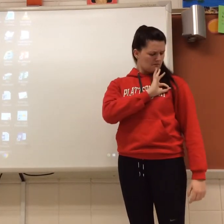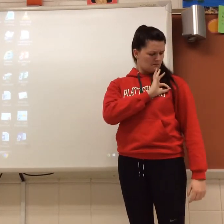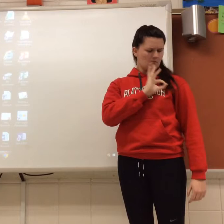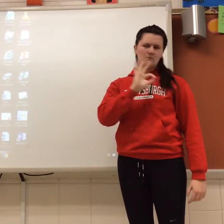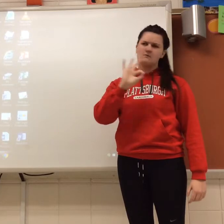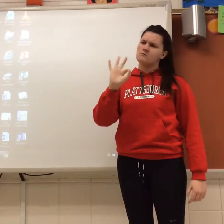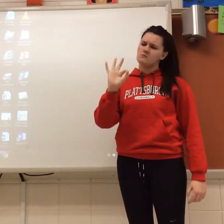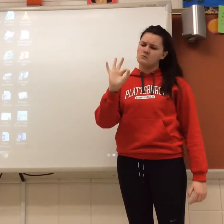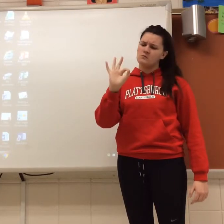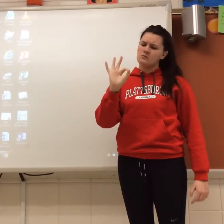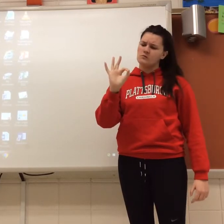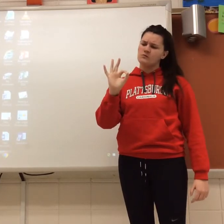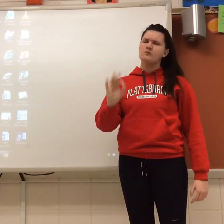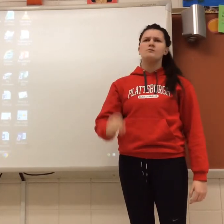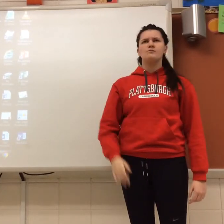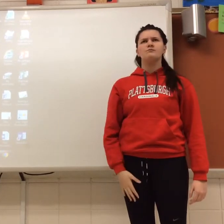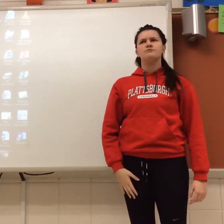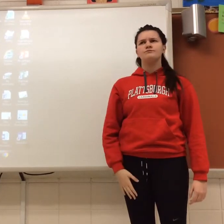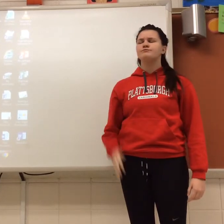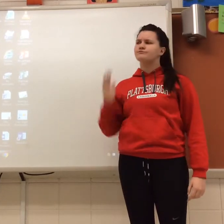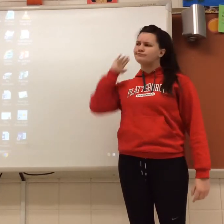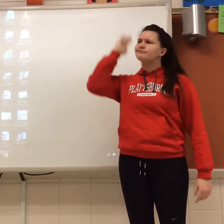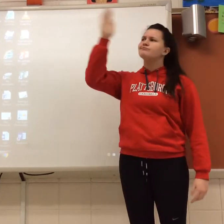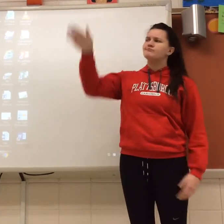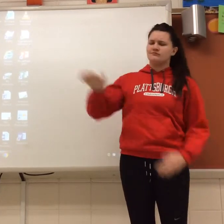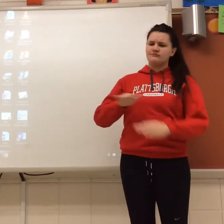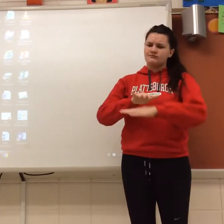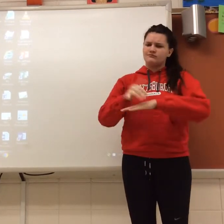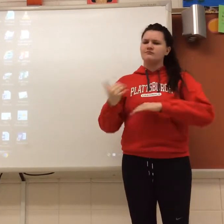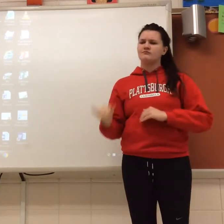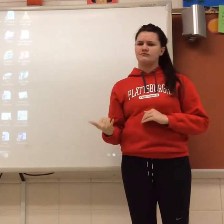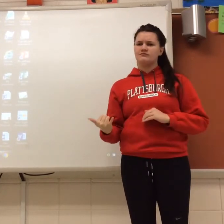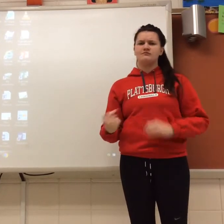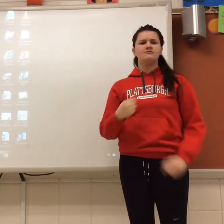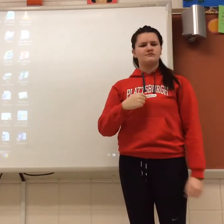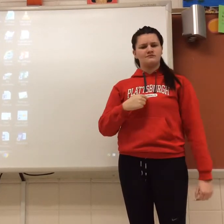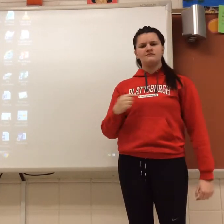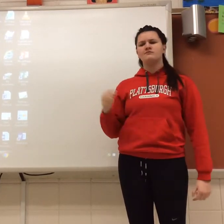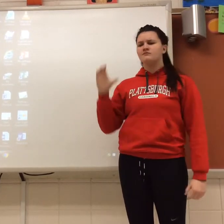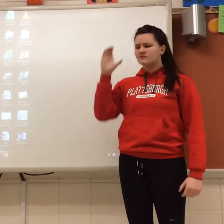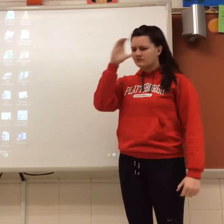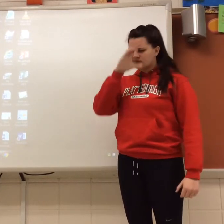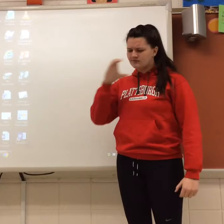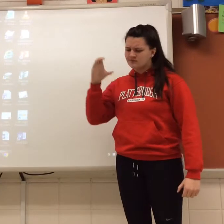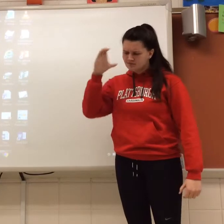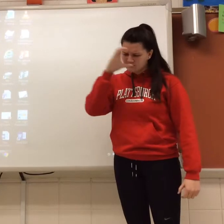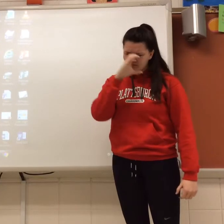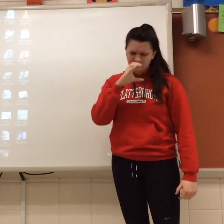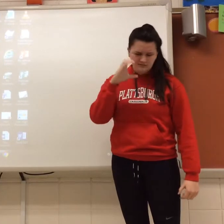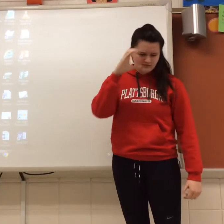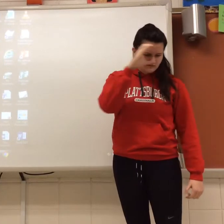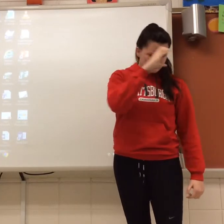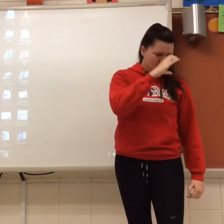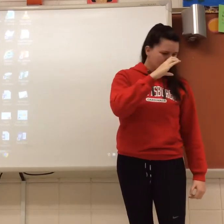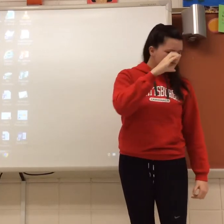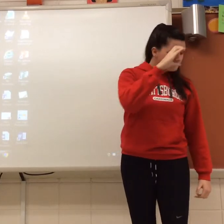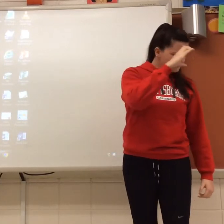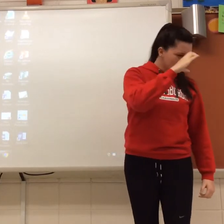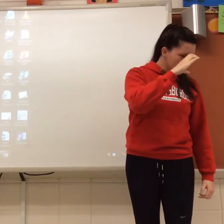"I didn't know I'd lost a button," he said to himself. "Tonight I'll go and see if I can find